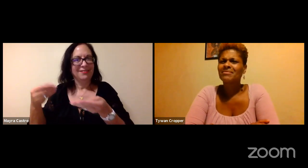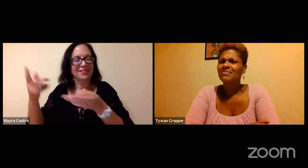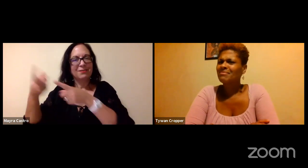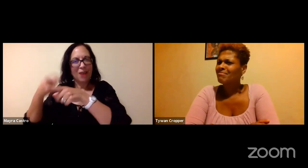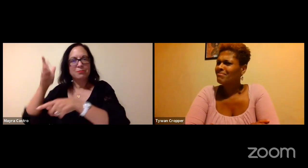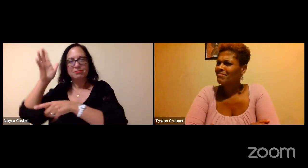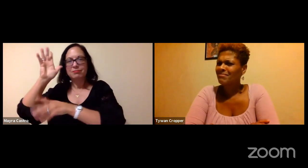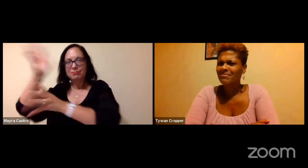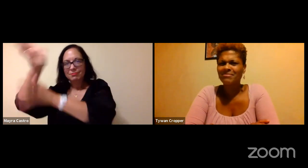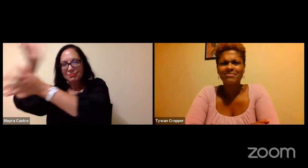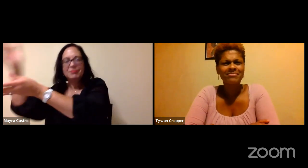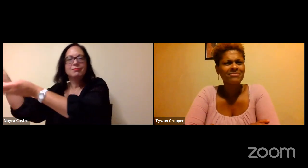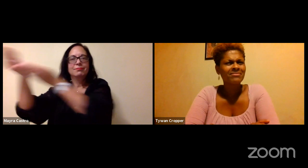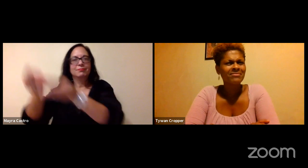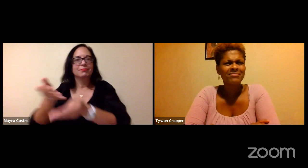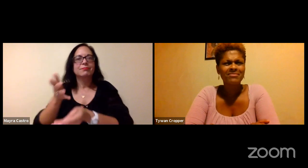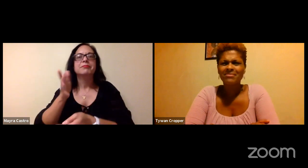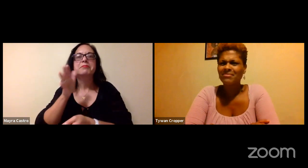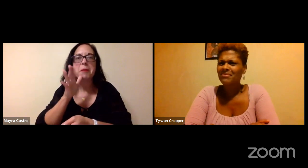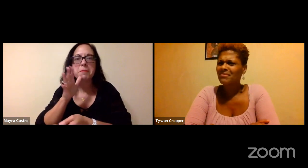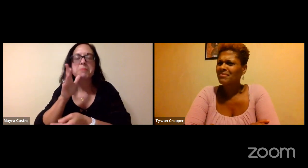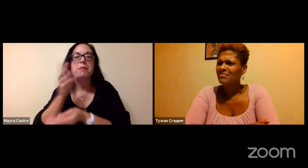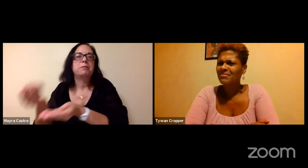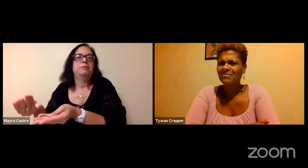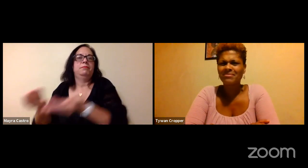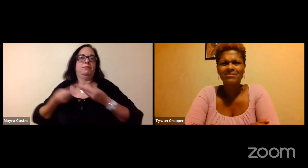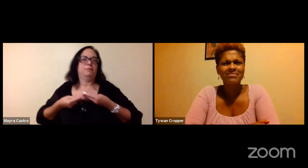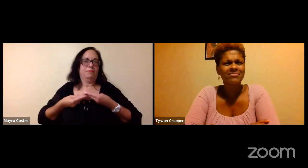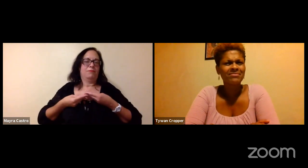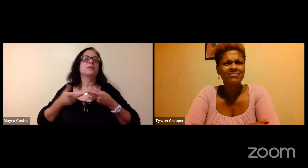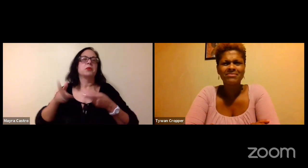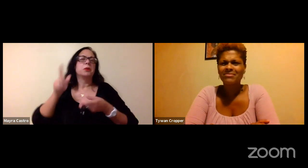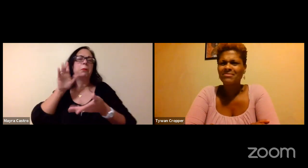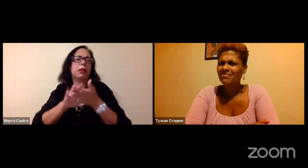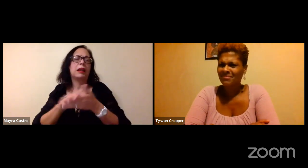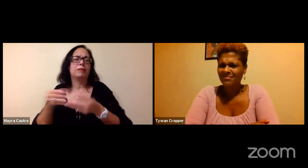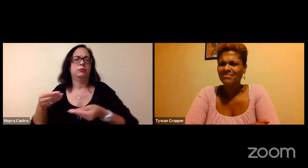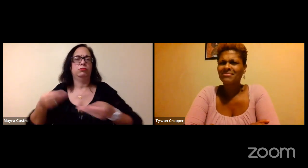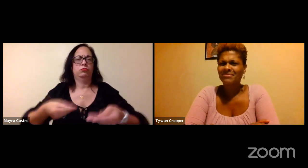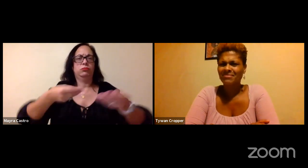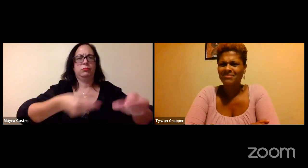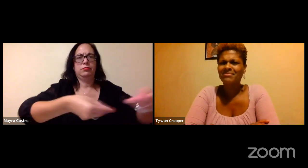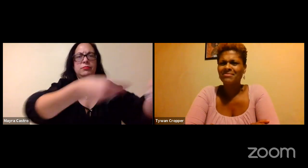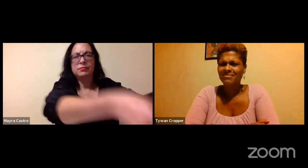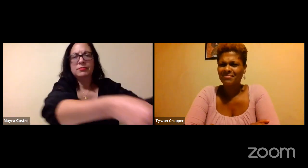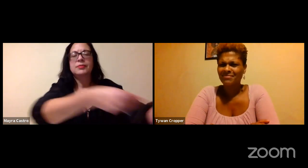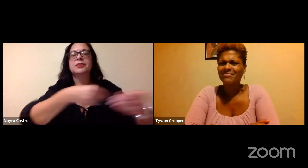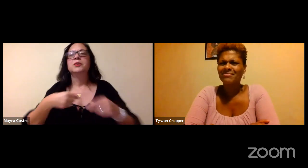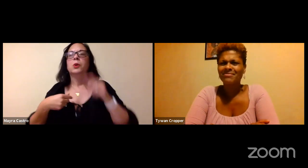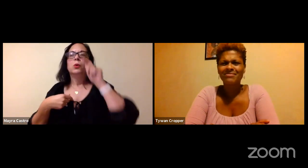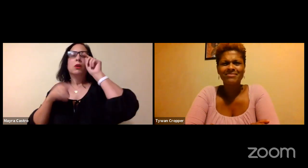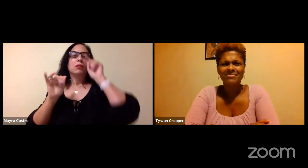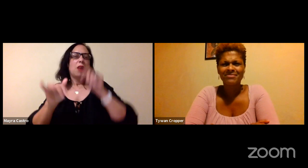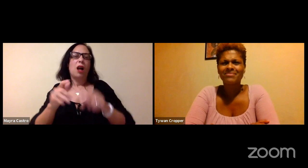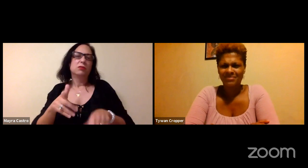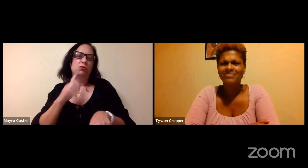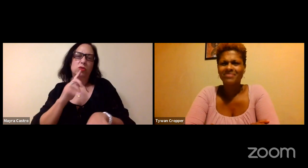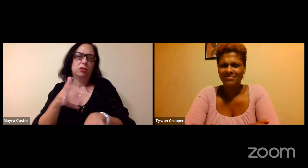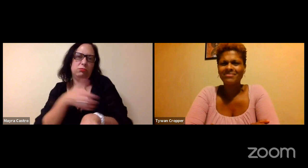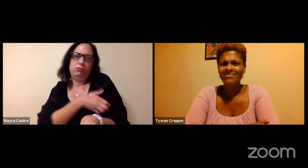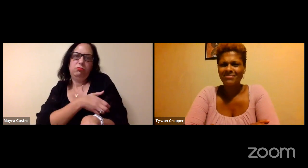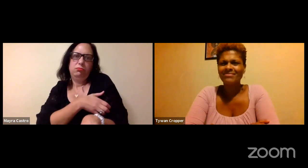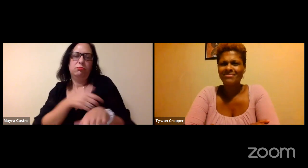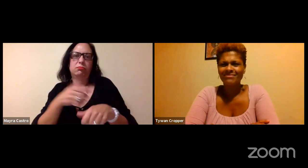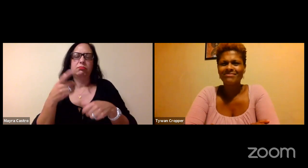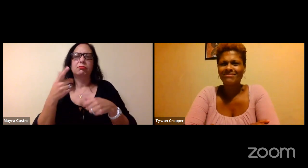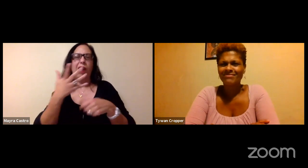When my parents came to America, my mother had kept the tradition of teaching me how to cook, not